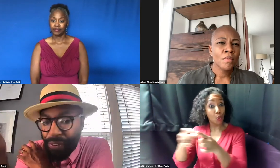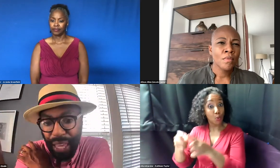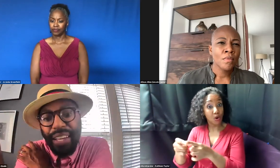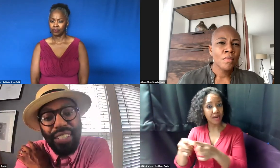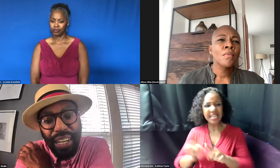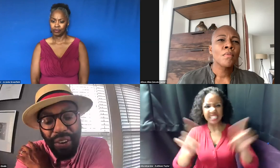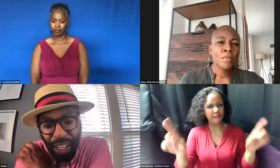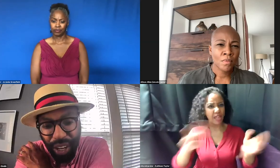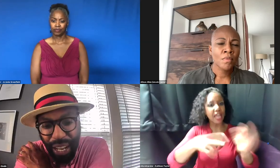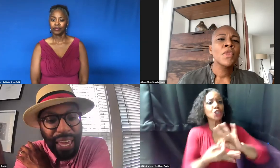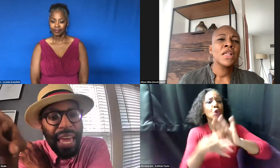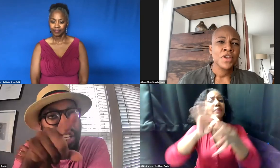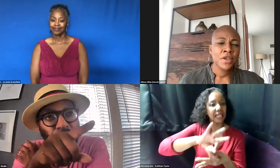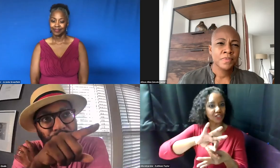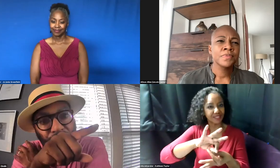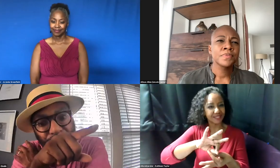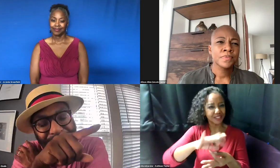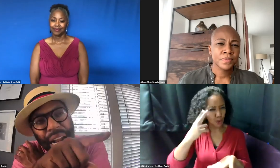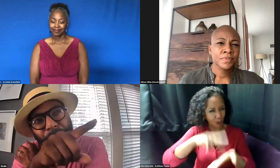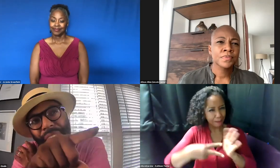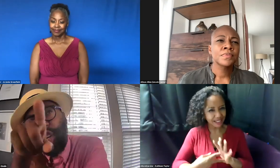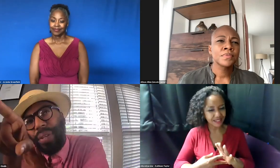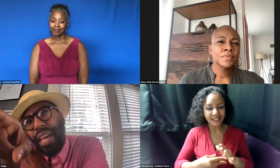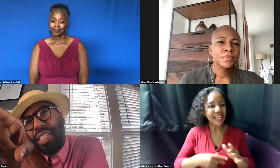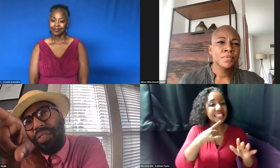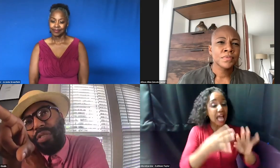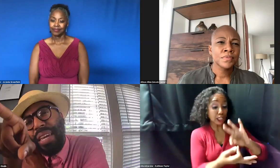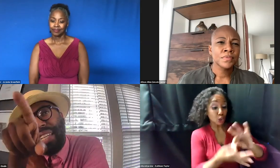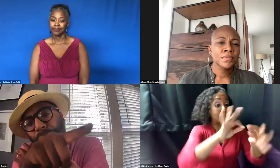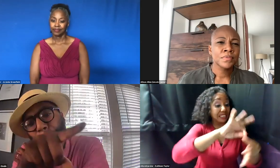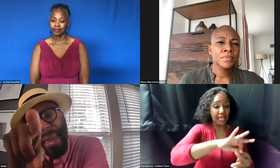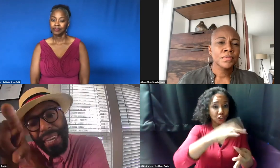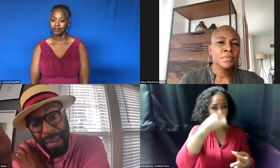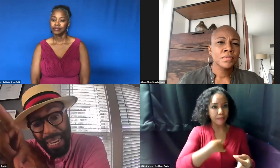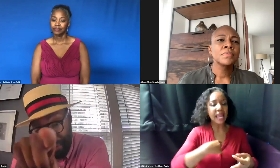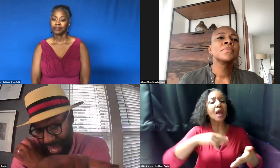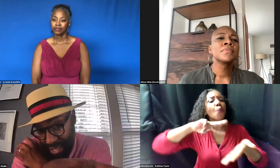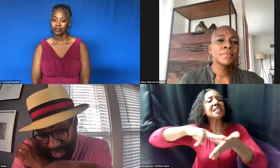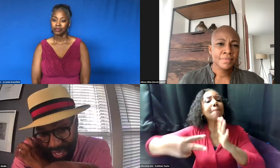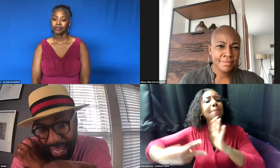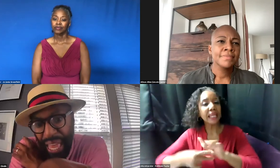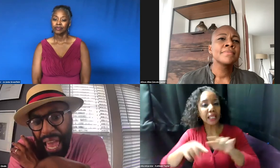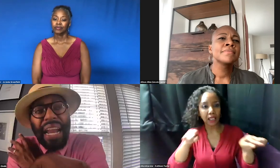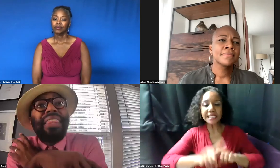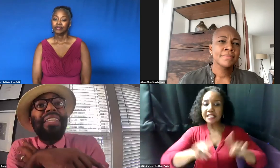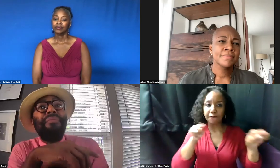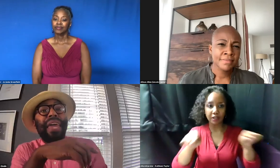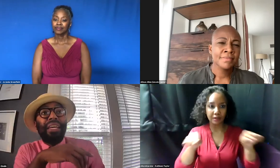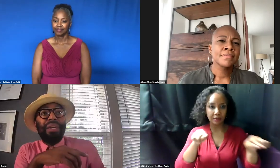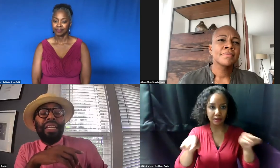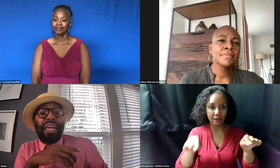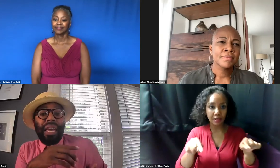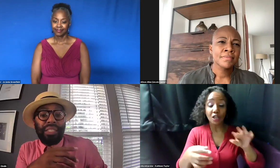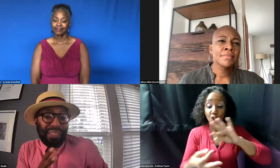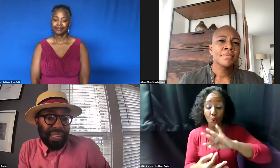means different things in a different construct. Like, right. So it's not about interpretation for me. It's about making meaning of things. Mm-hmm. And I think that